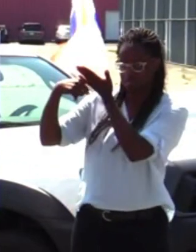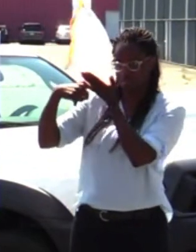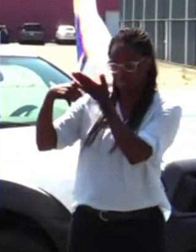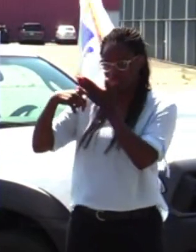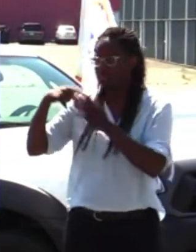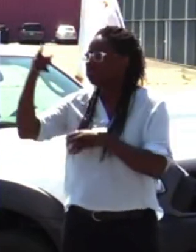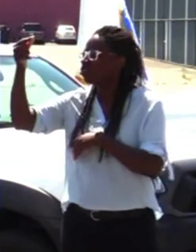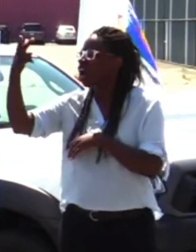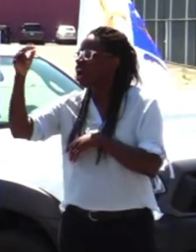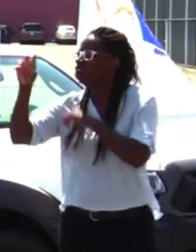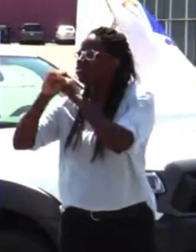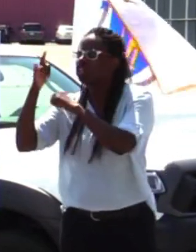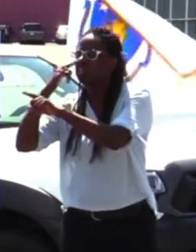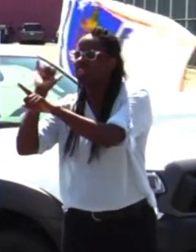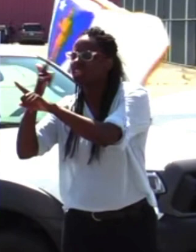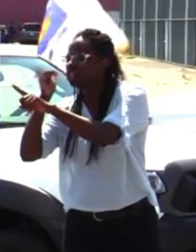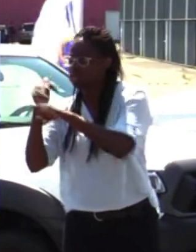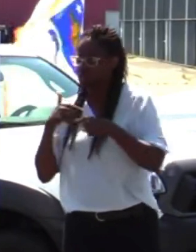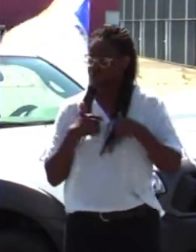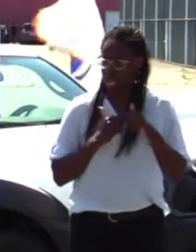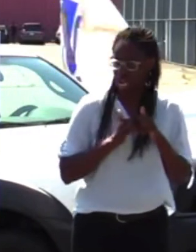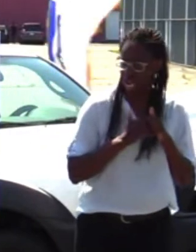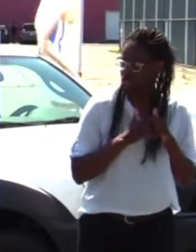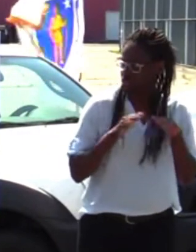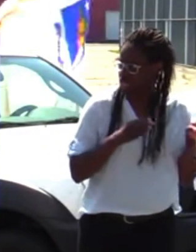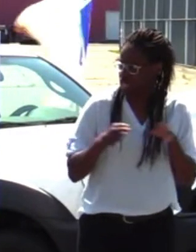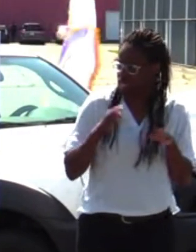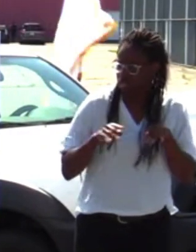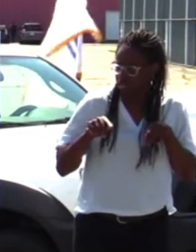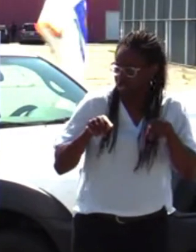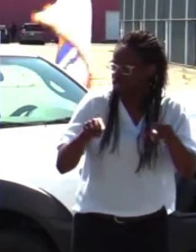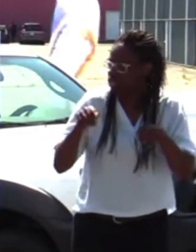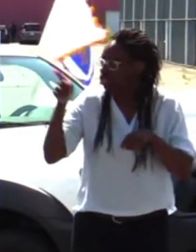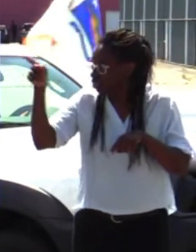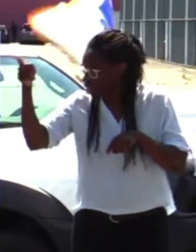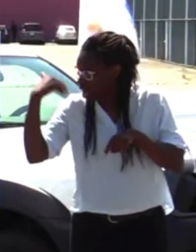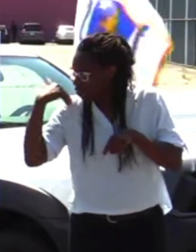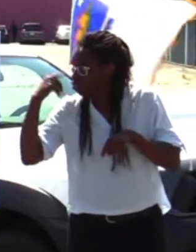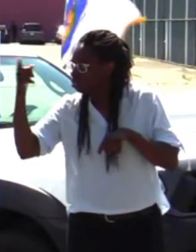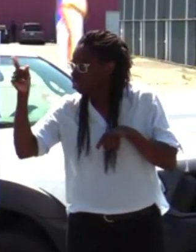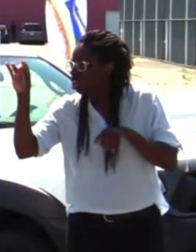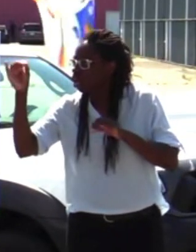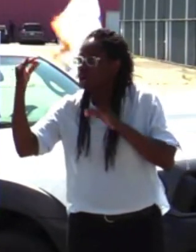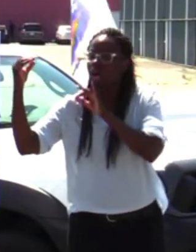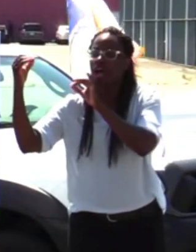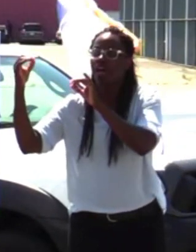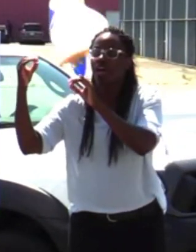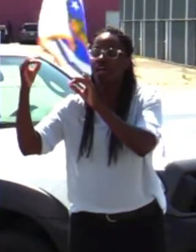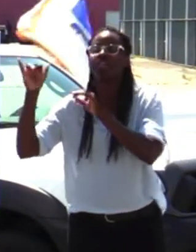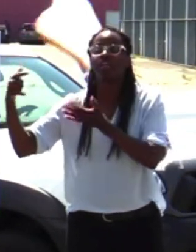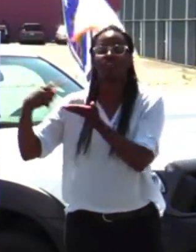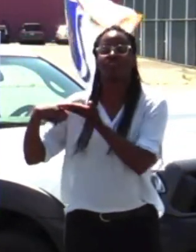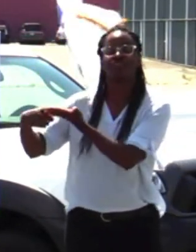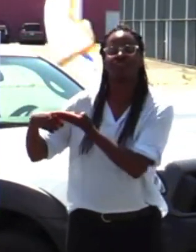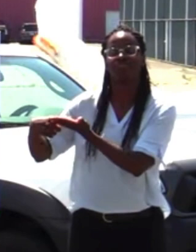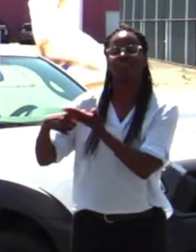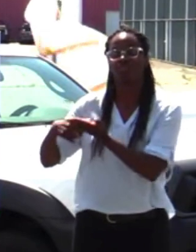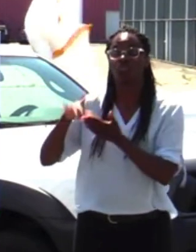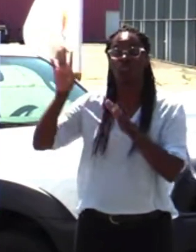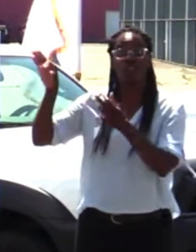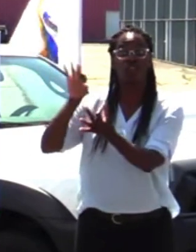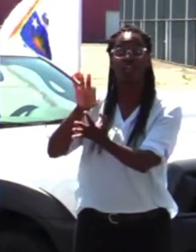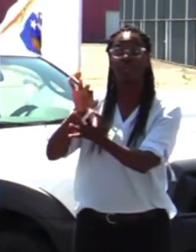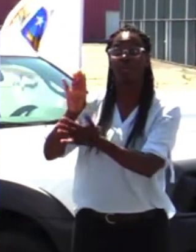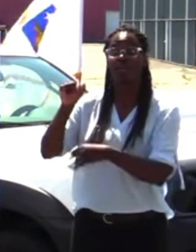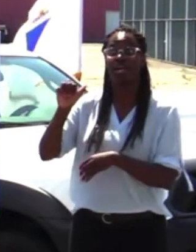cases the guidance that we develop with the input that we get from our colleagues in other states. And